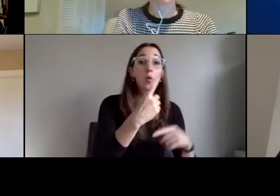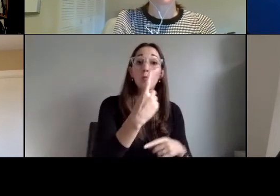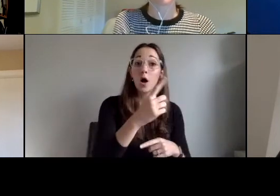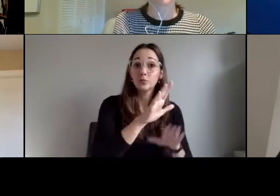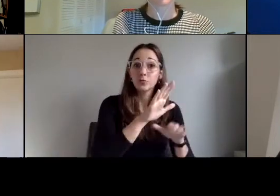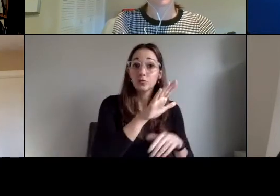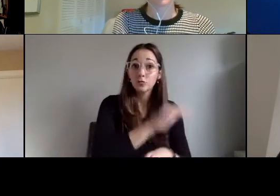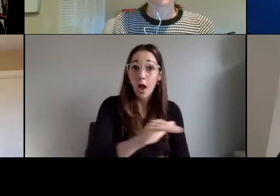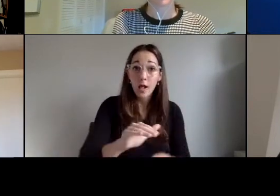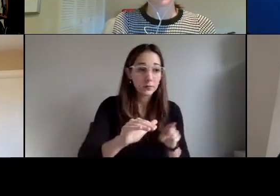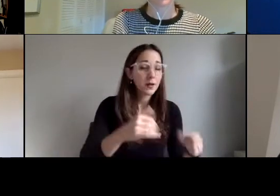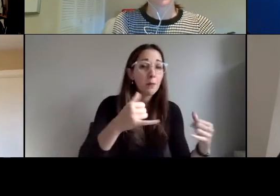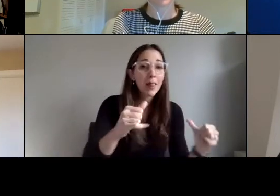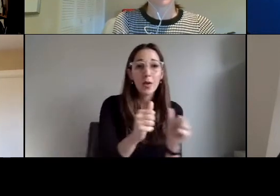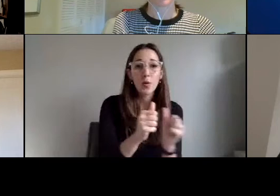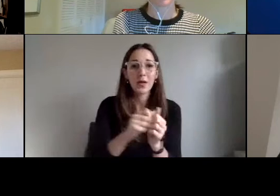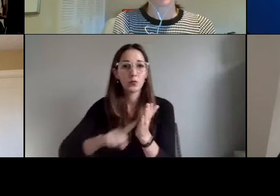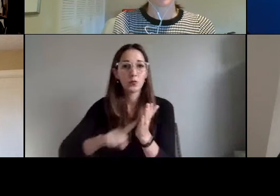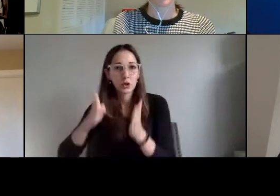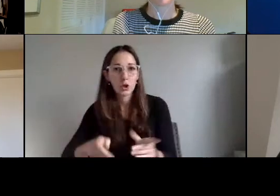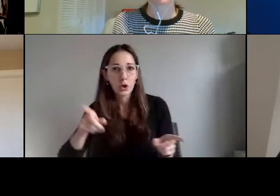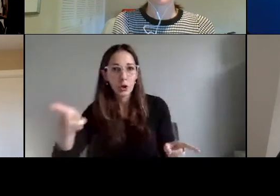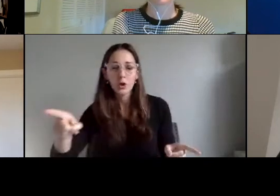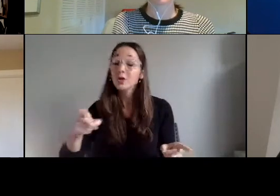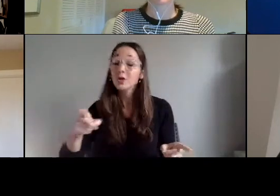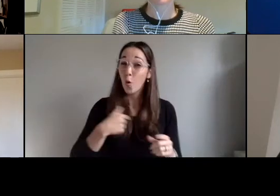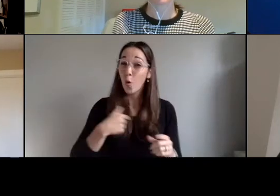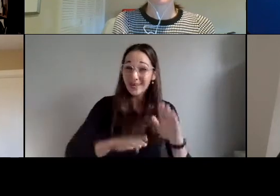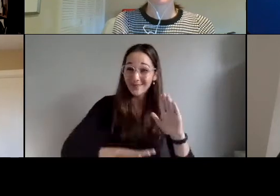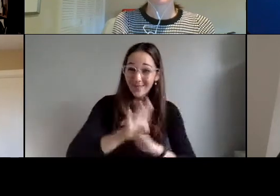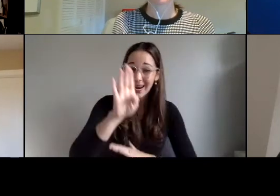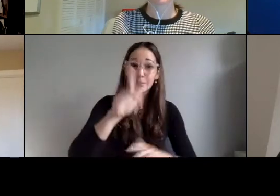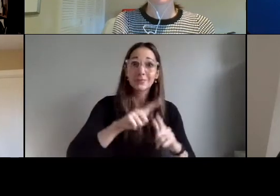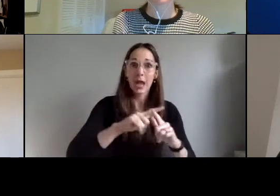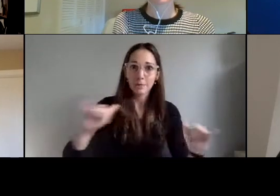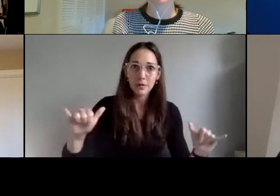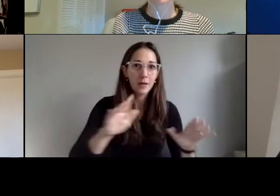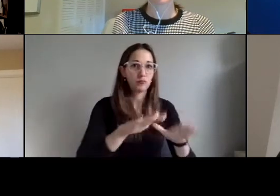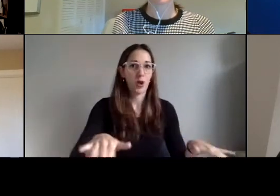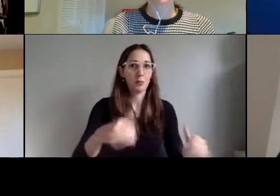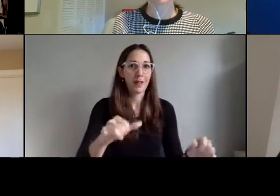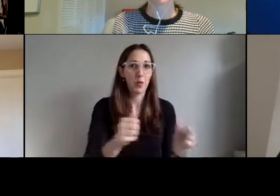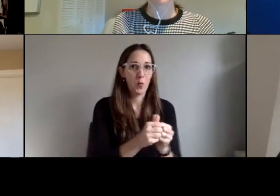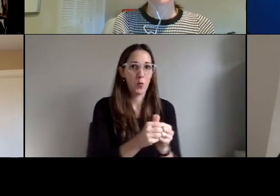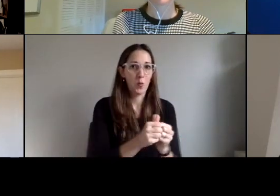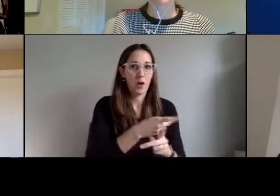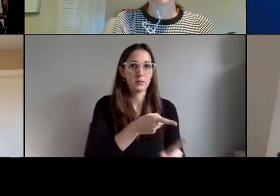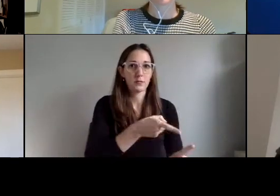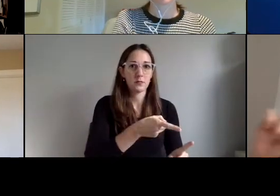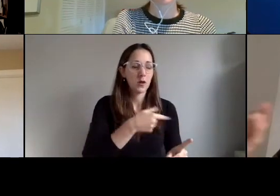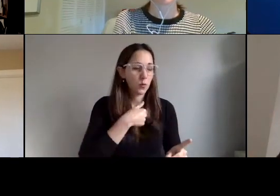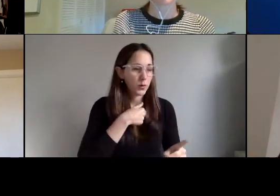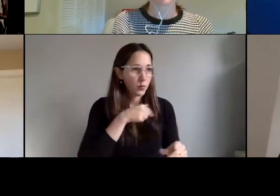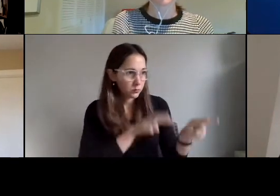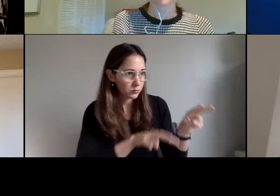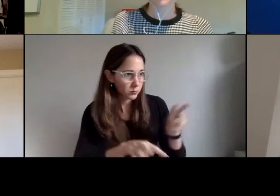created with the child playing the minimum viable product and realizing through heat map sort of analysis of how they